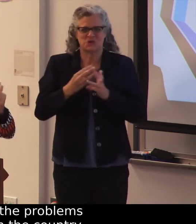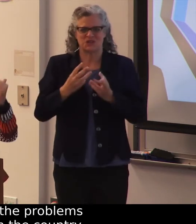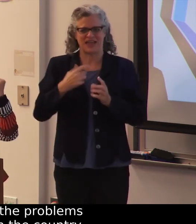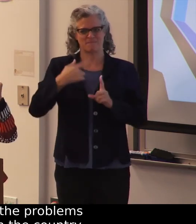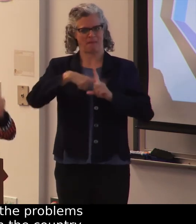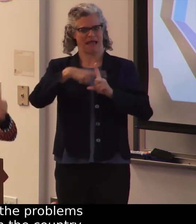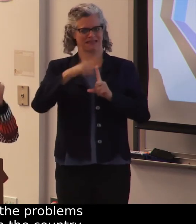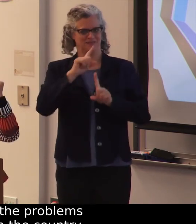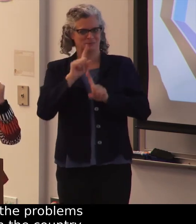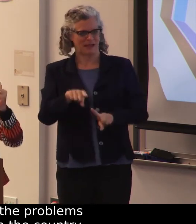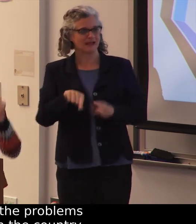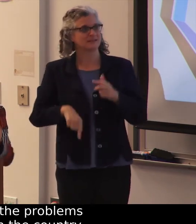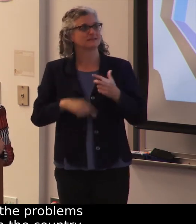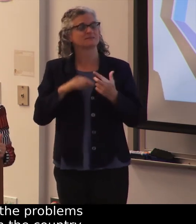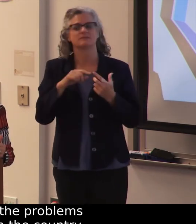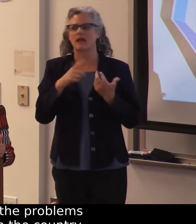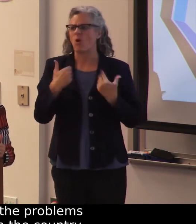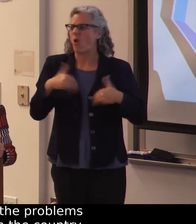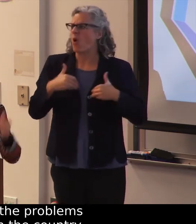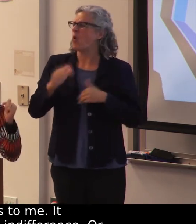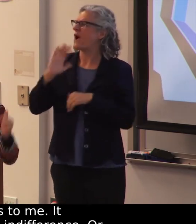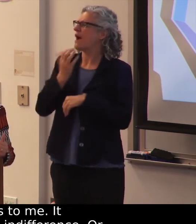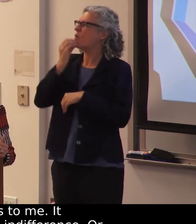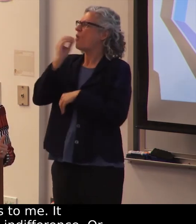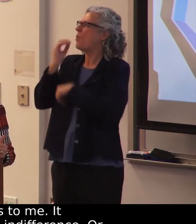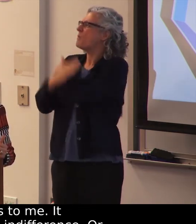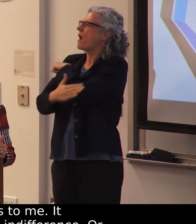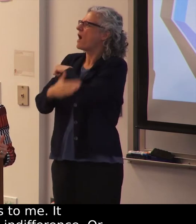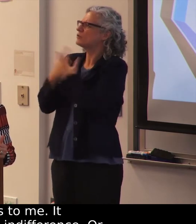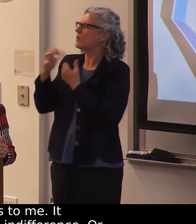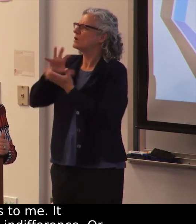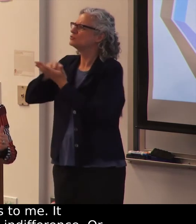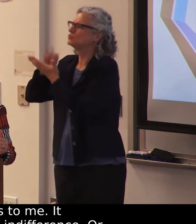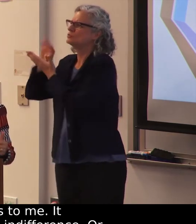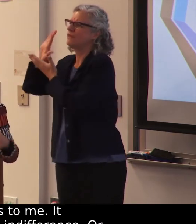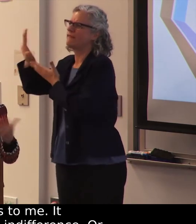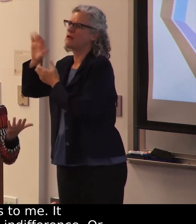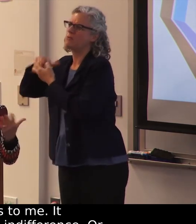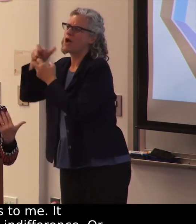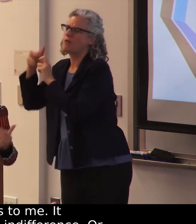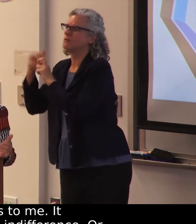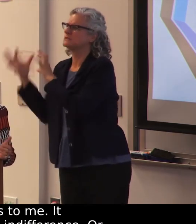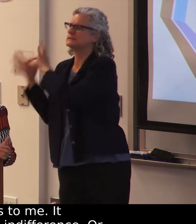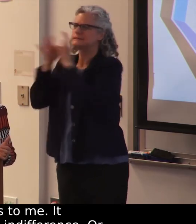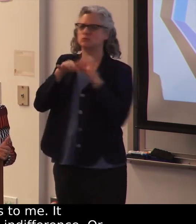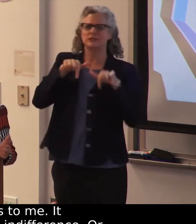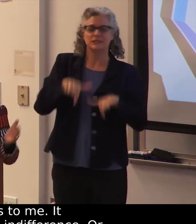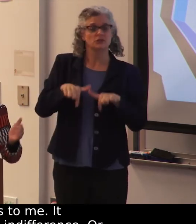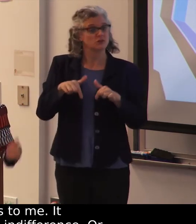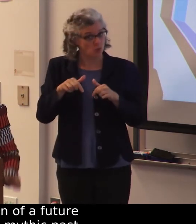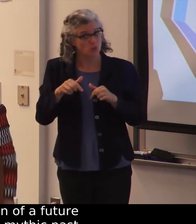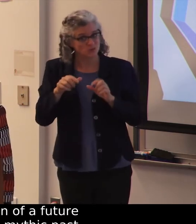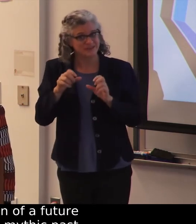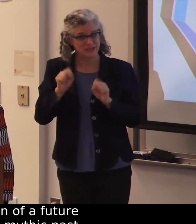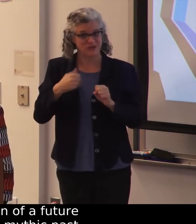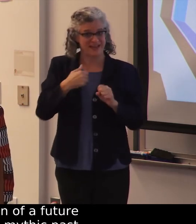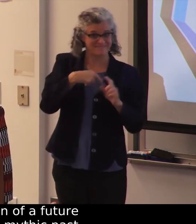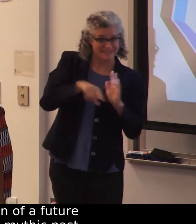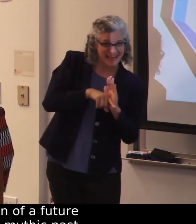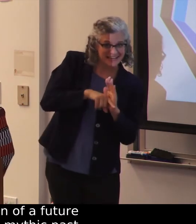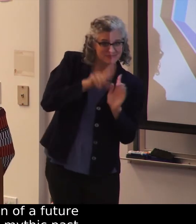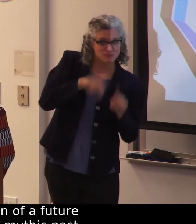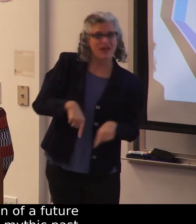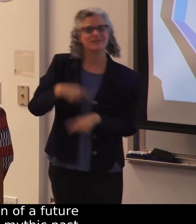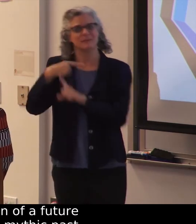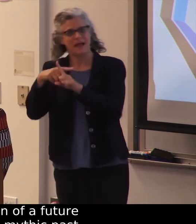the problems going on in the country that we came from, right? It matters to me. It could be total indifference, or it could be the